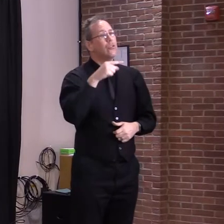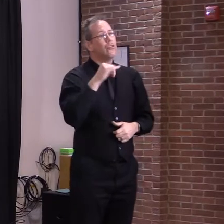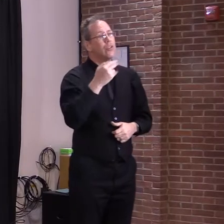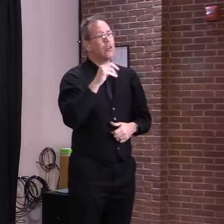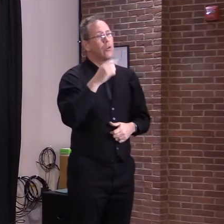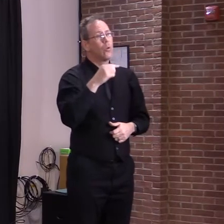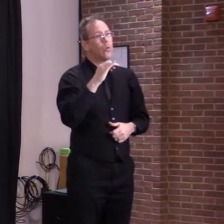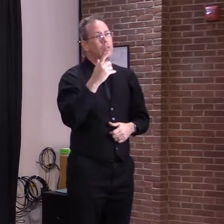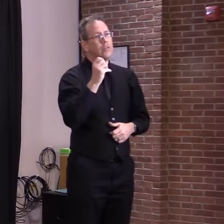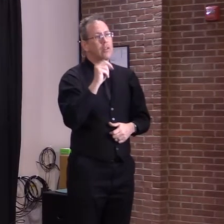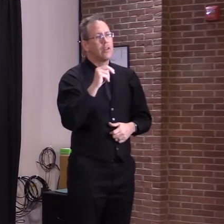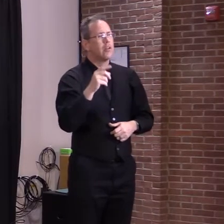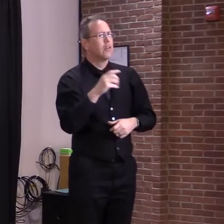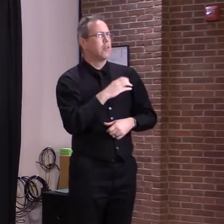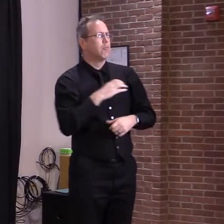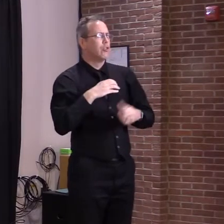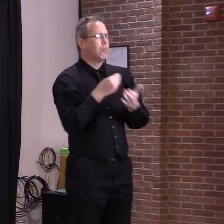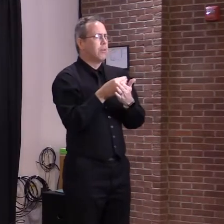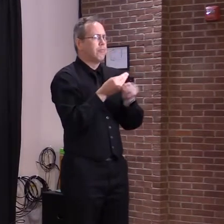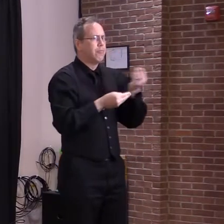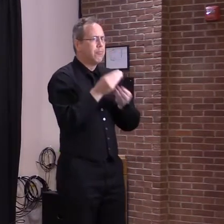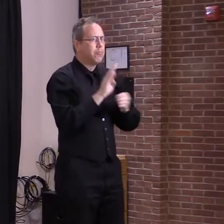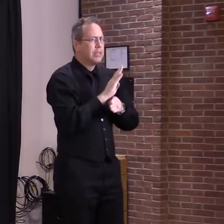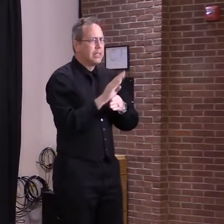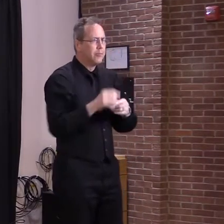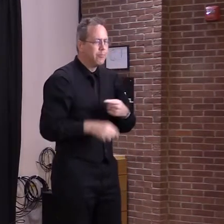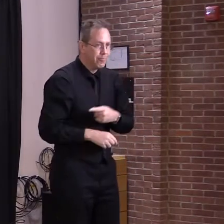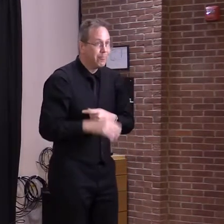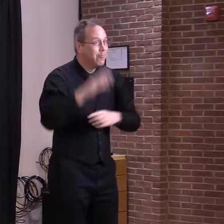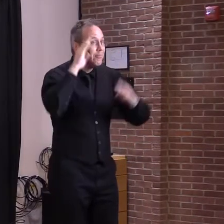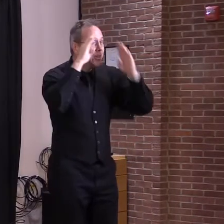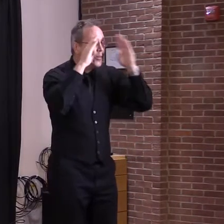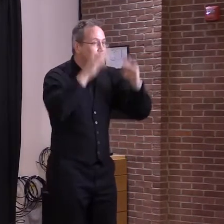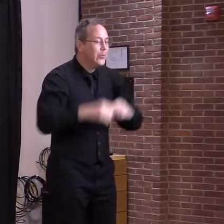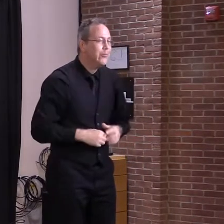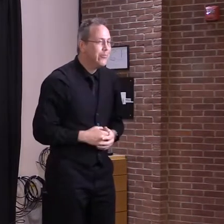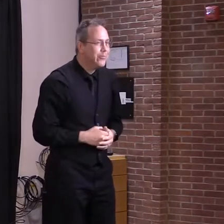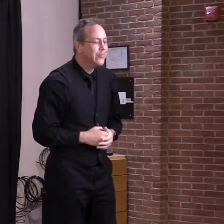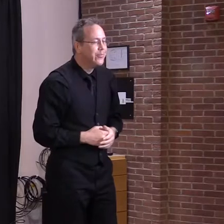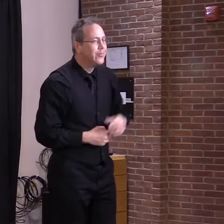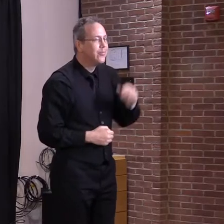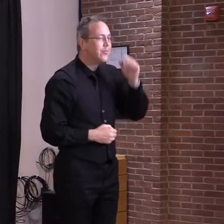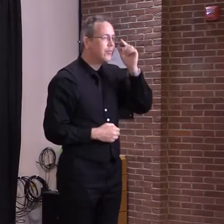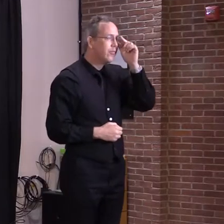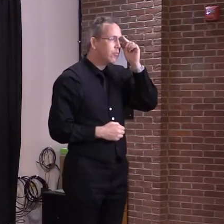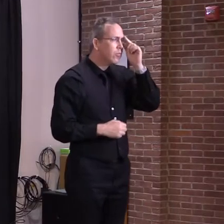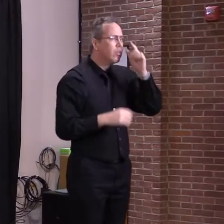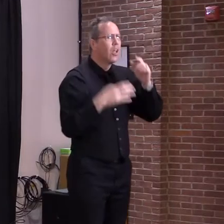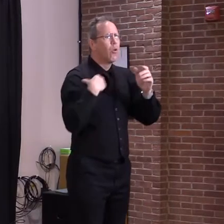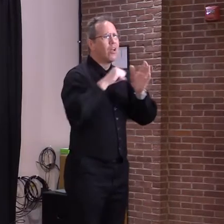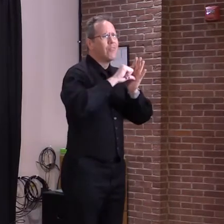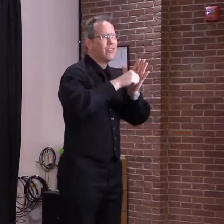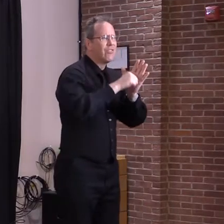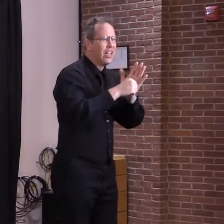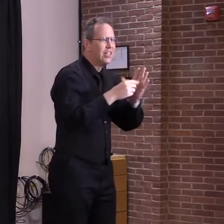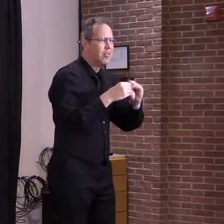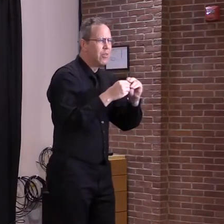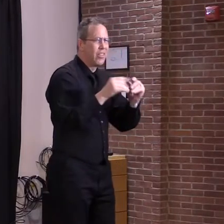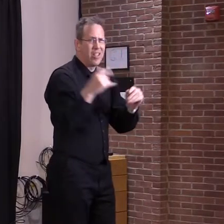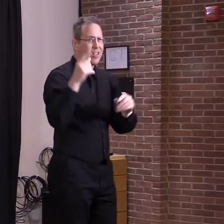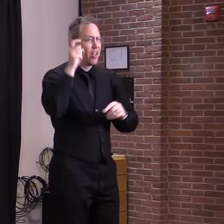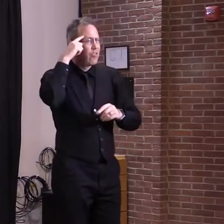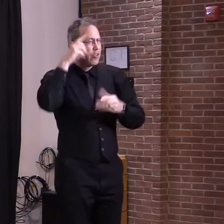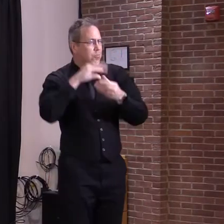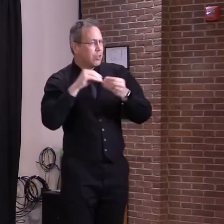Thank you, Governor. Good afternoon, and just want to reiterate, as the governor mentioned, Vermont